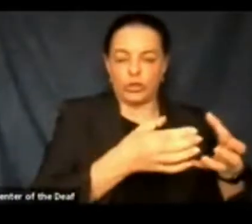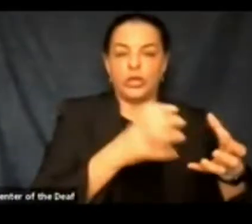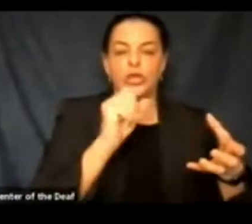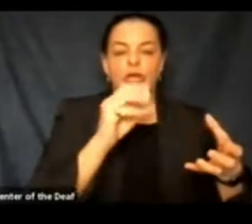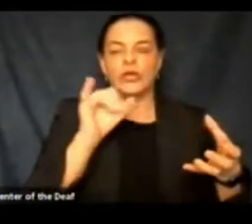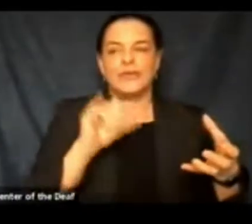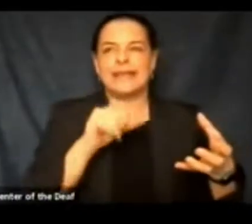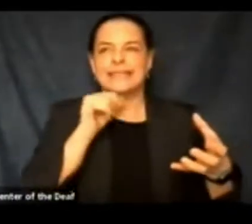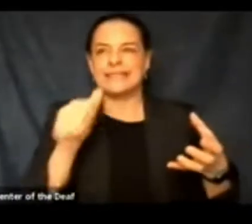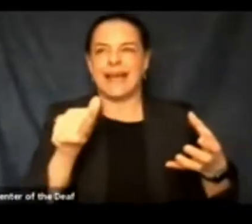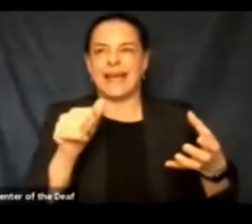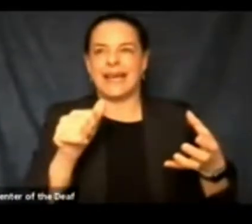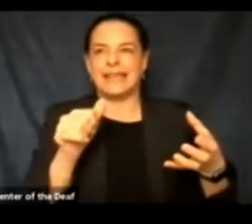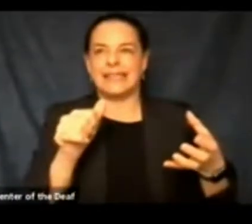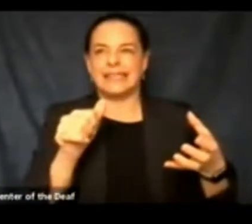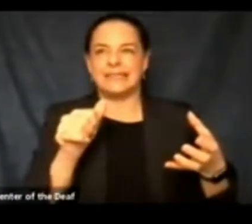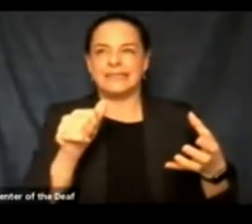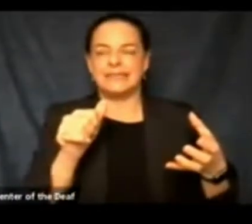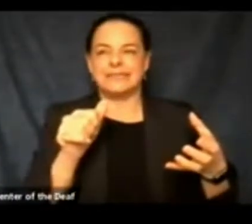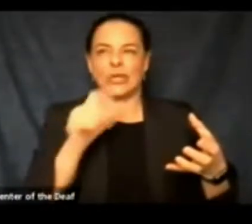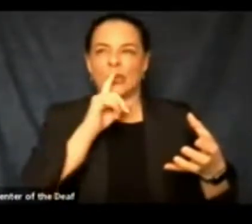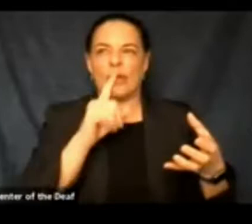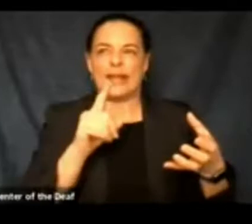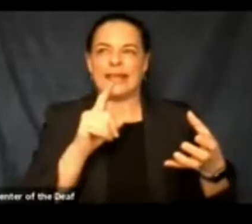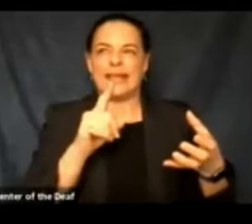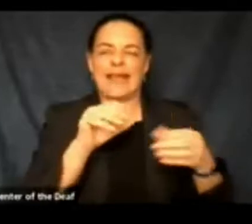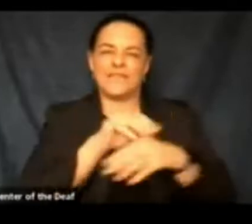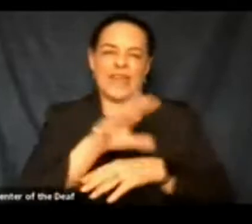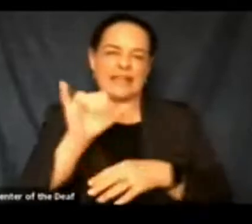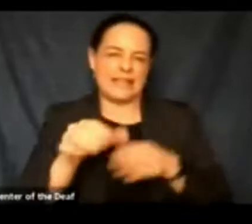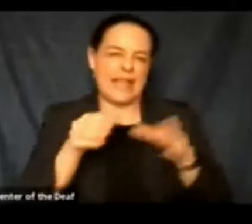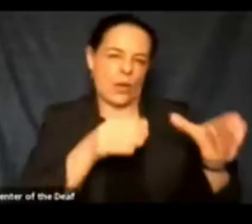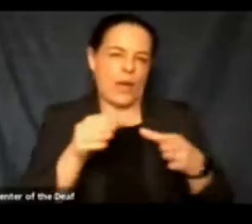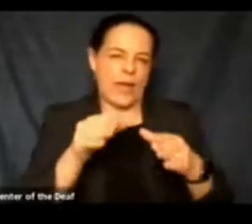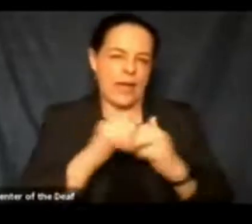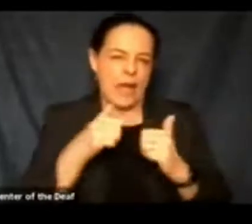from that way that I think you were asking about it.